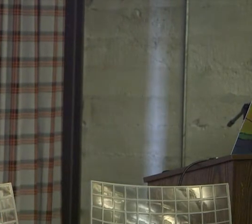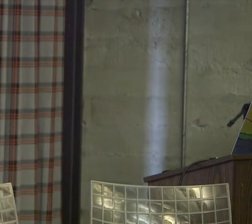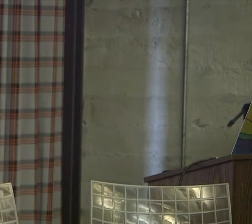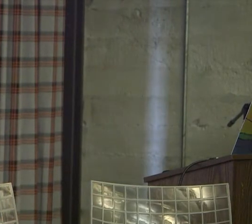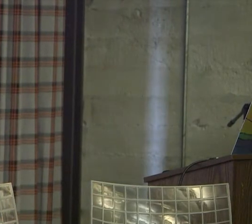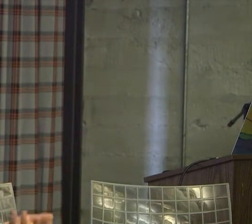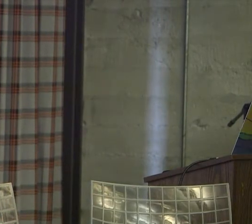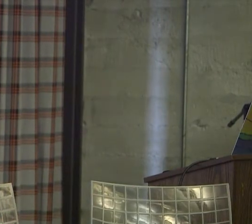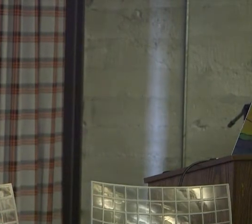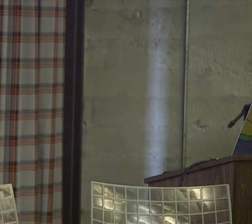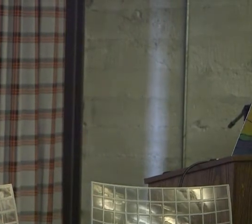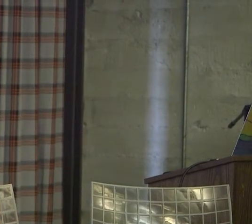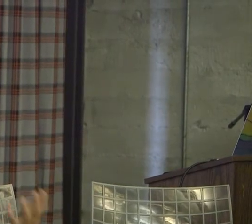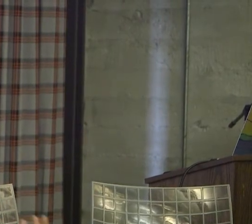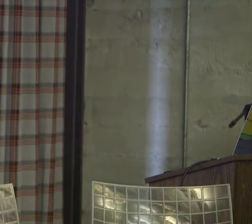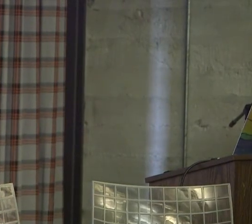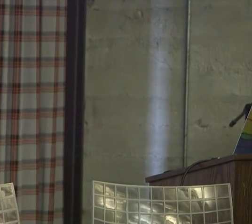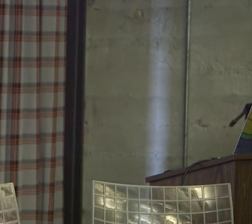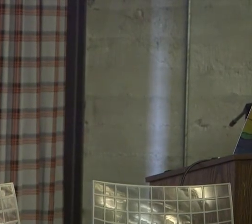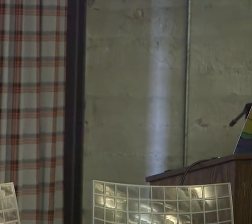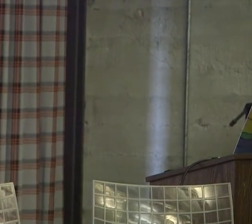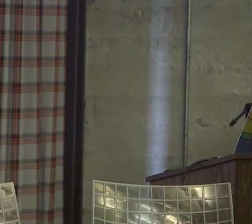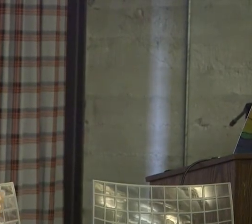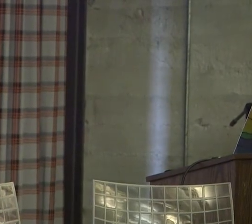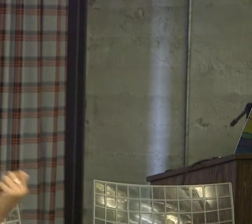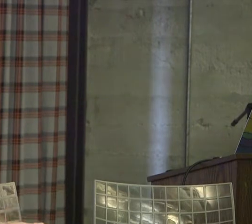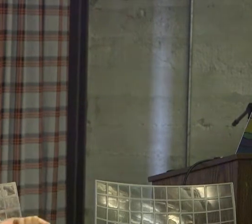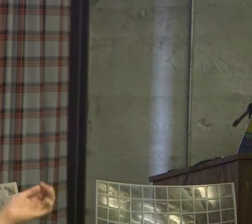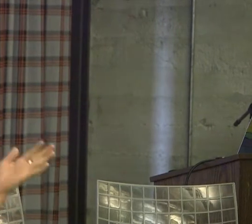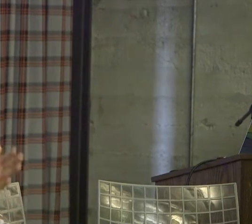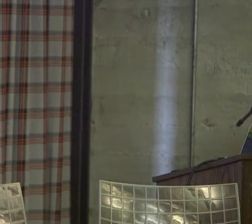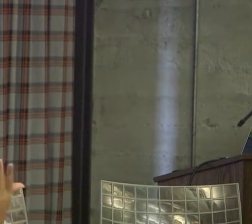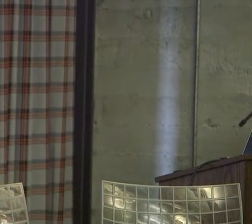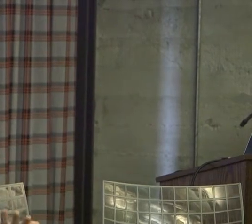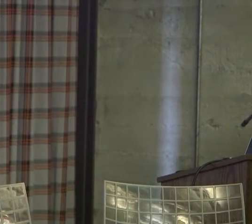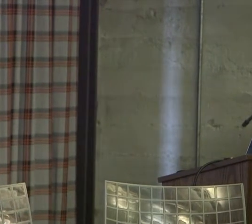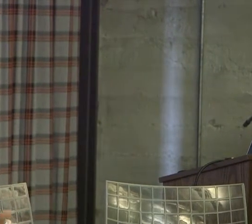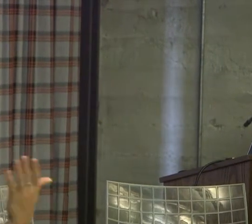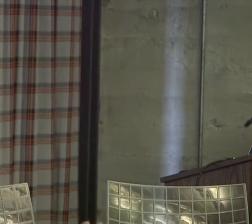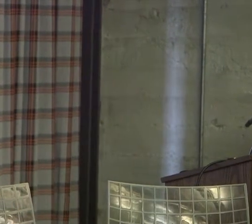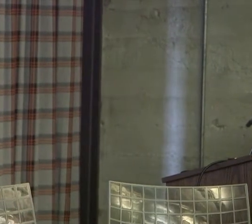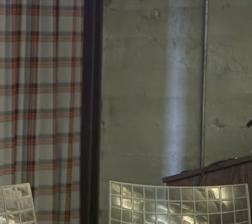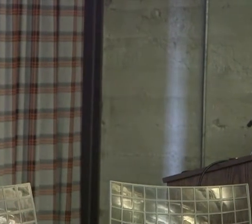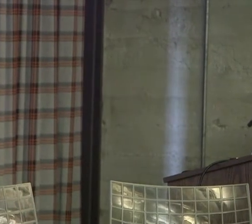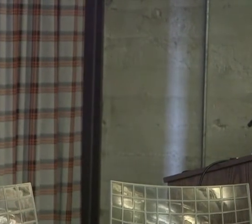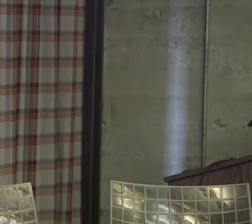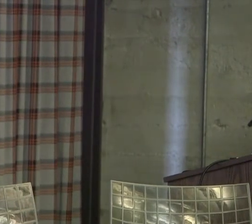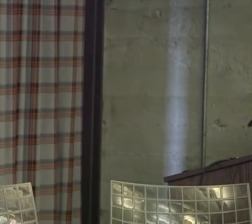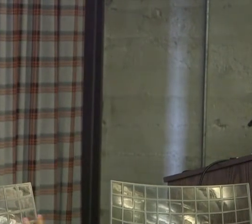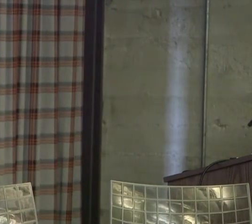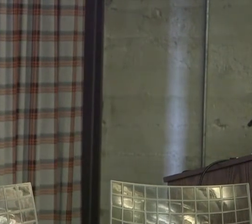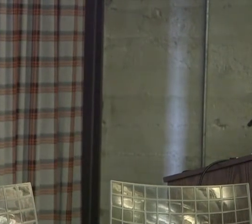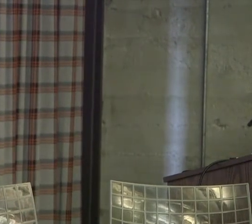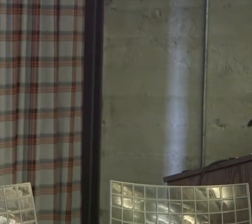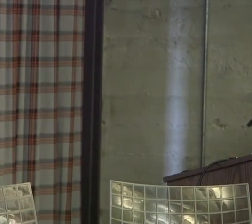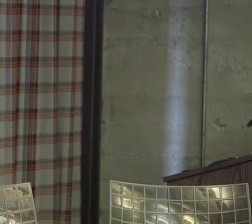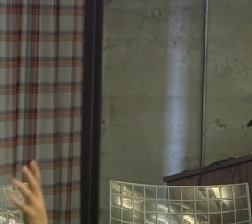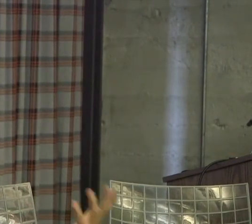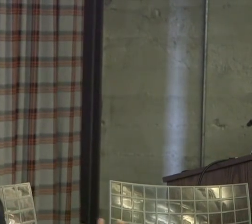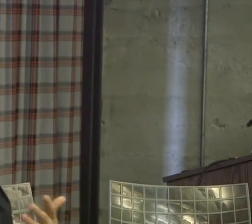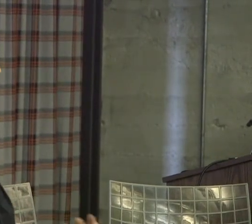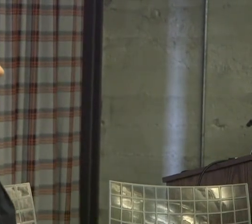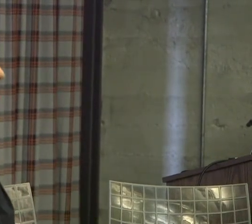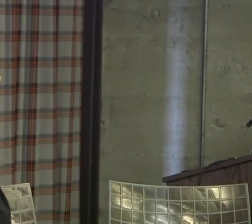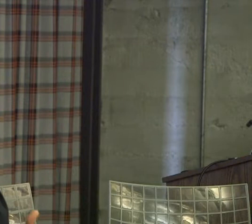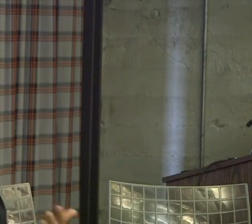us? Well, there are actually psychological blockers that cause us to not be as empathetic as we could be. The first